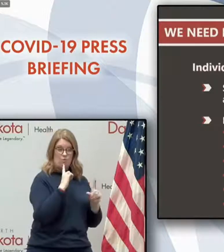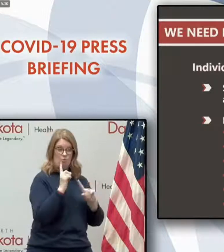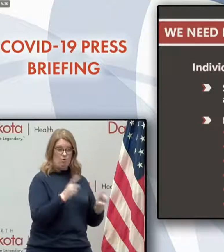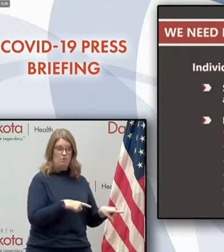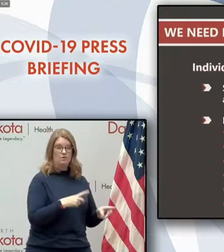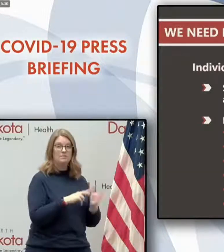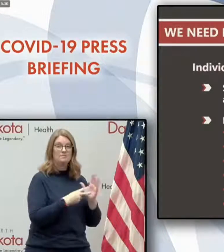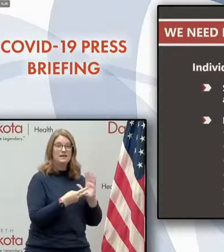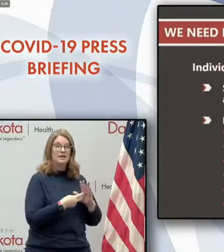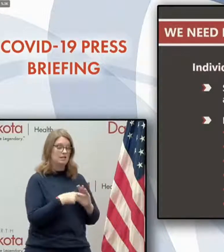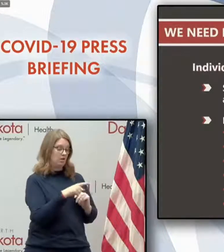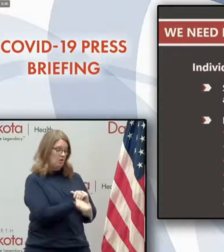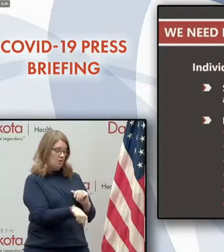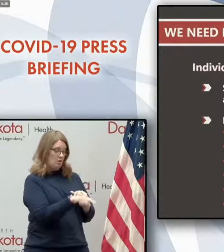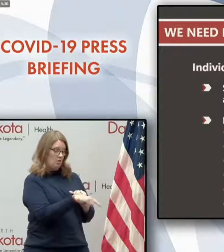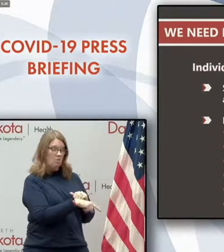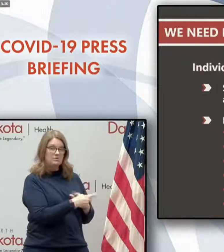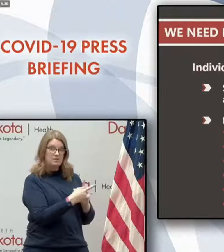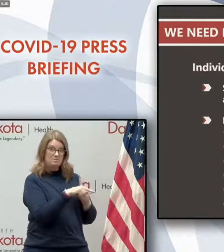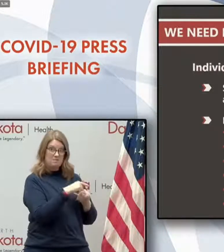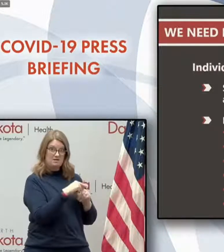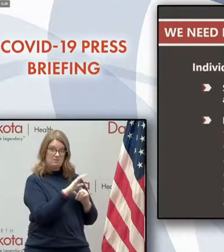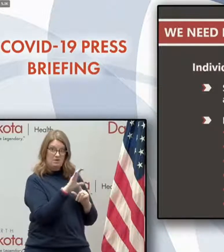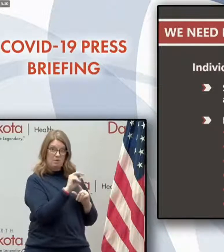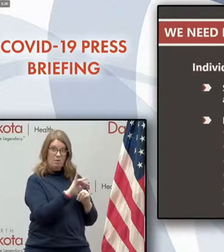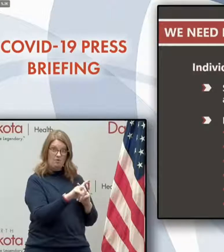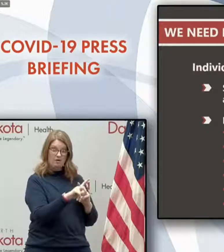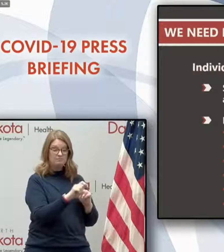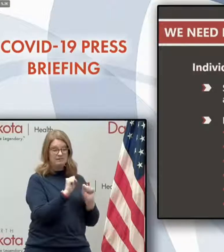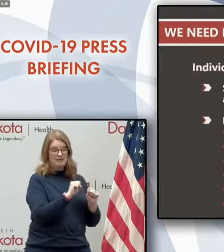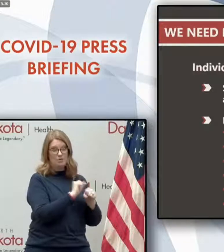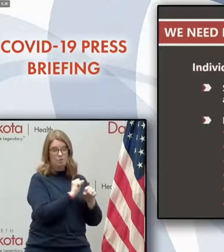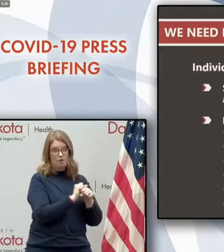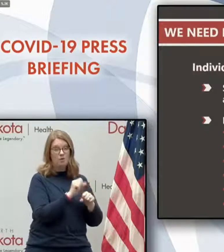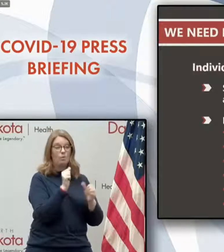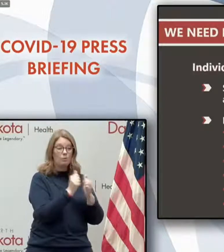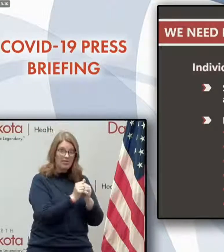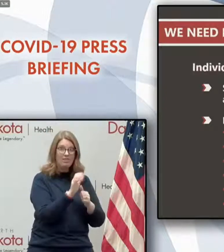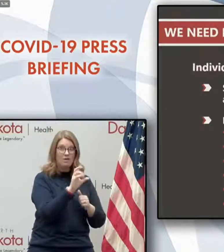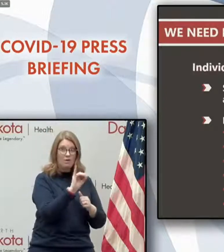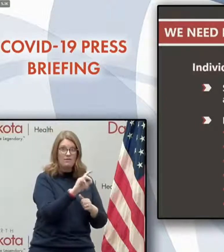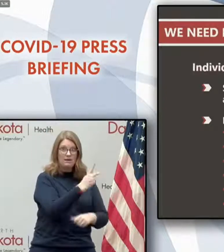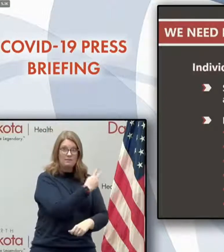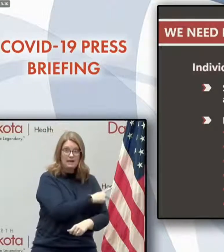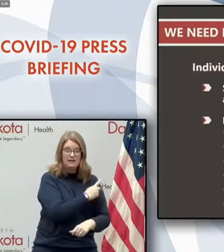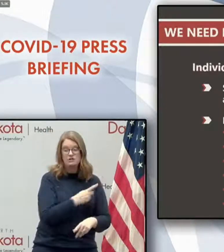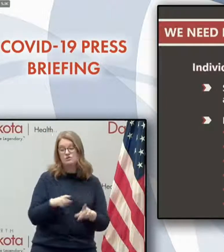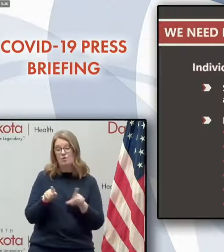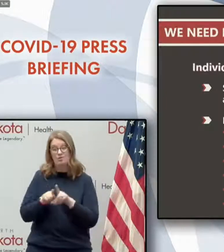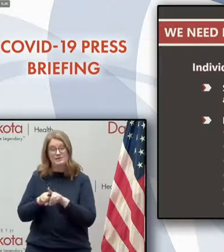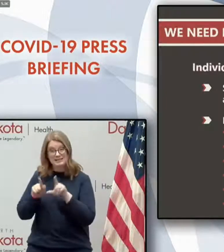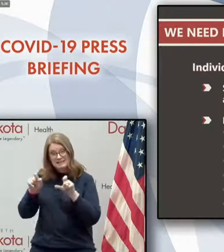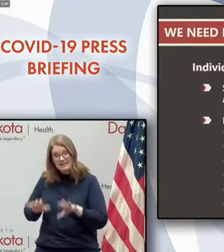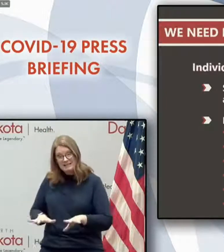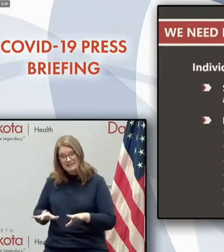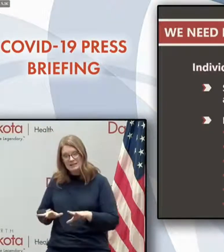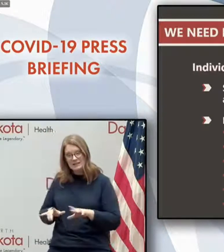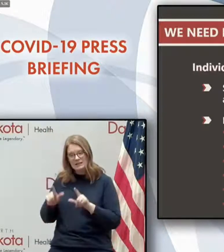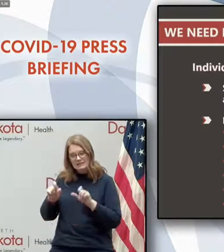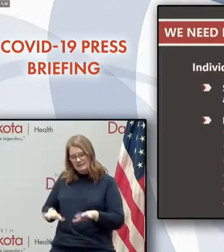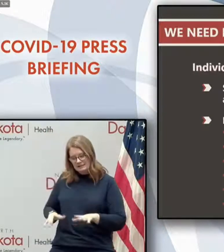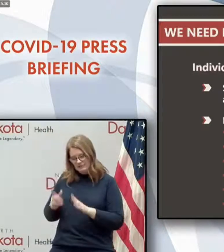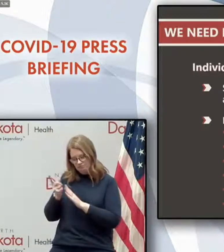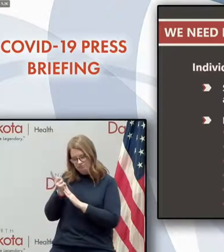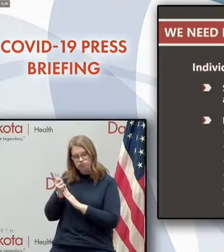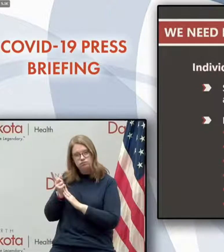allows those that are positive to work in COVID units. Three, getting the testing going to help get people, testing personnel, back